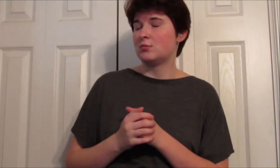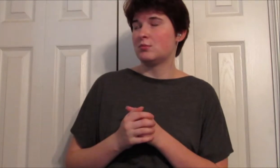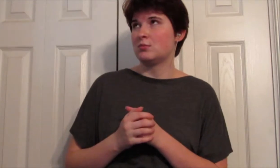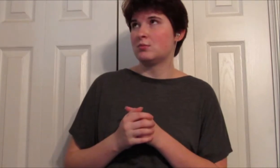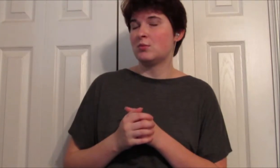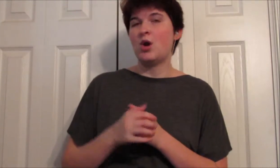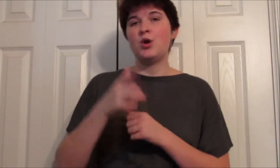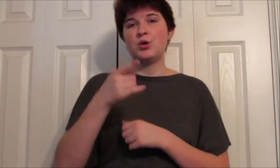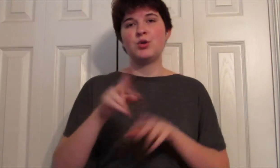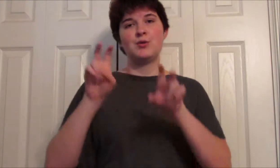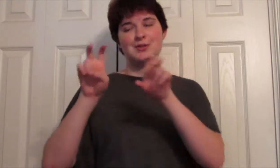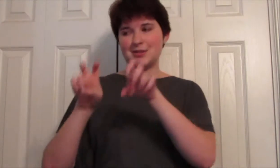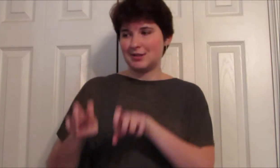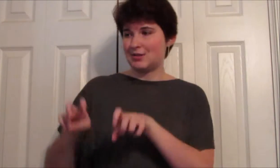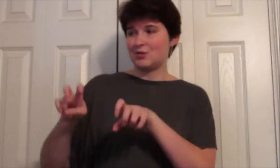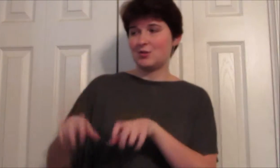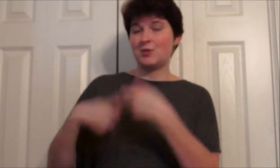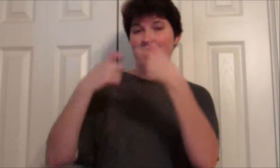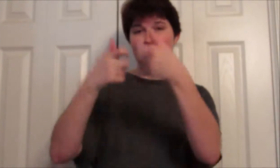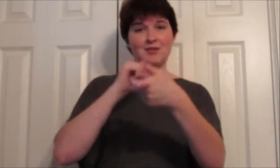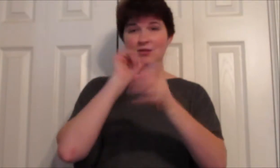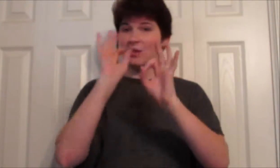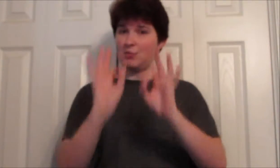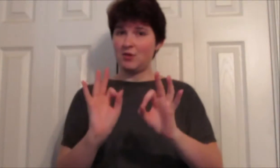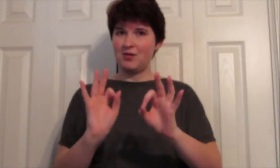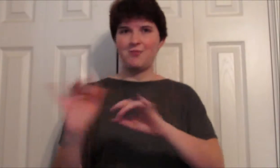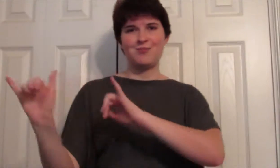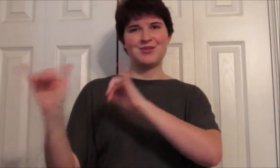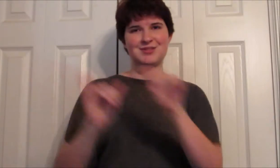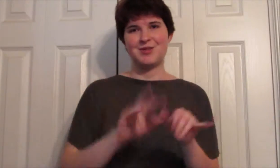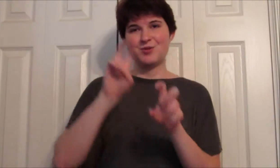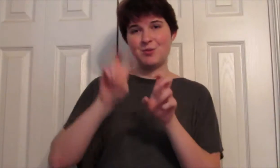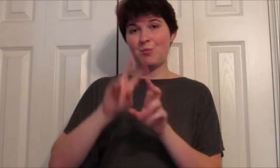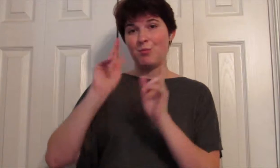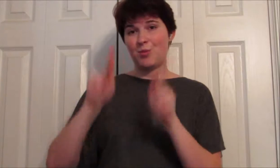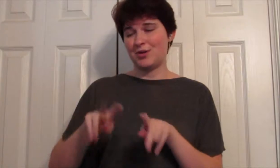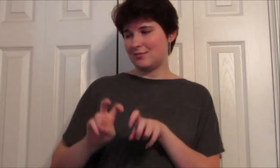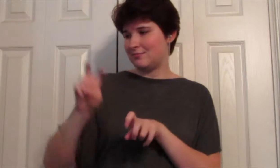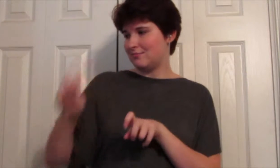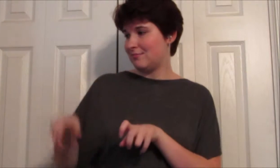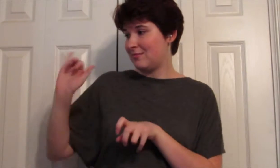to. You are sitting next to an imperfect gift, but so is the person sitting next to you.